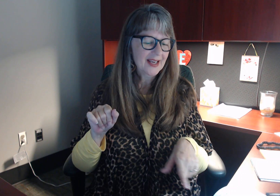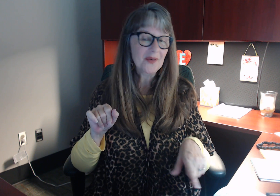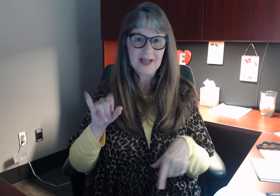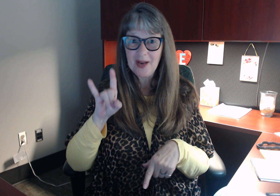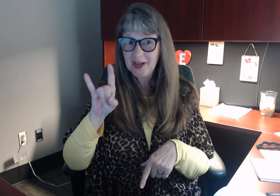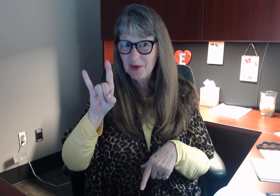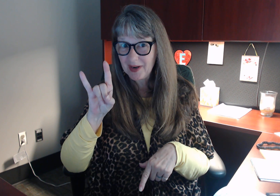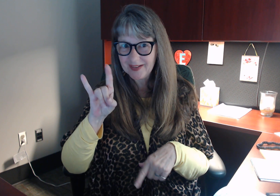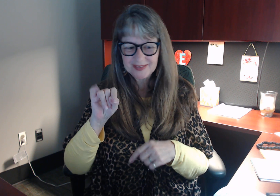Anyway, now we can go on here.